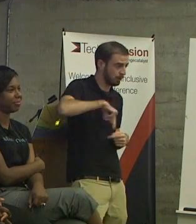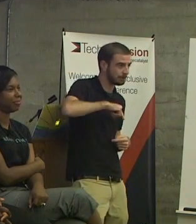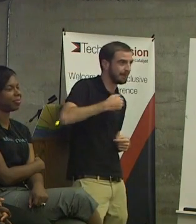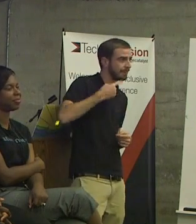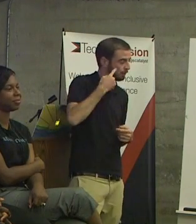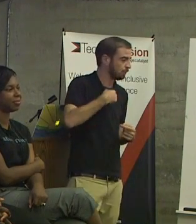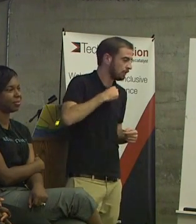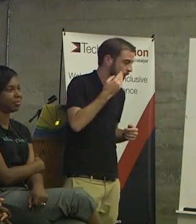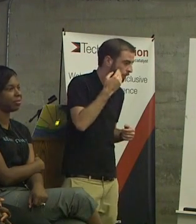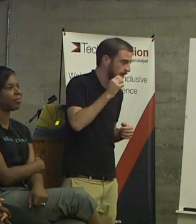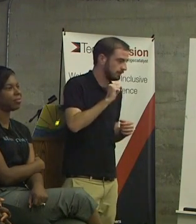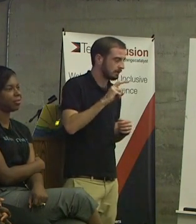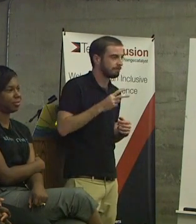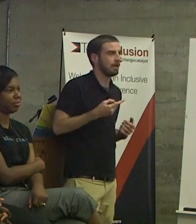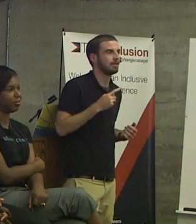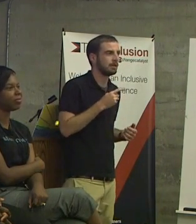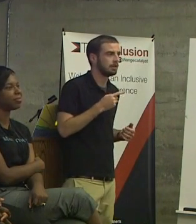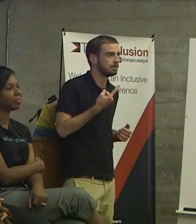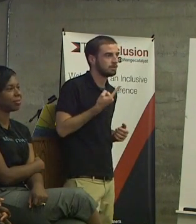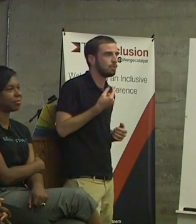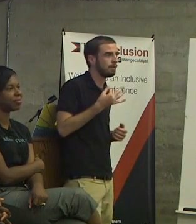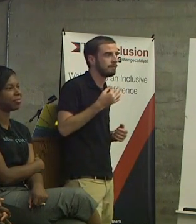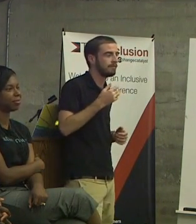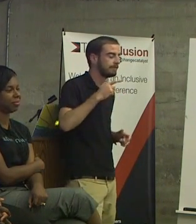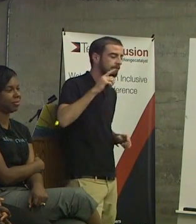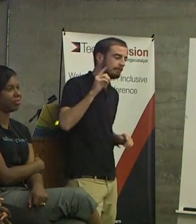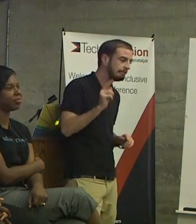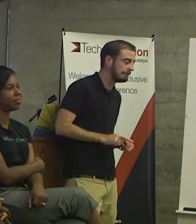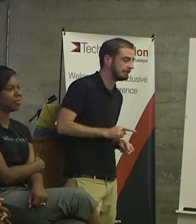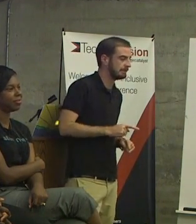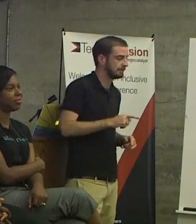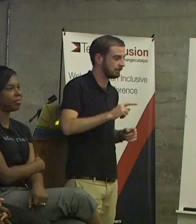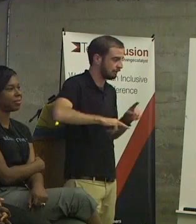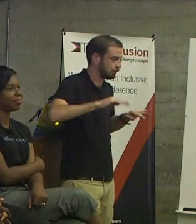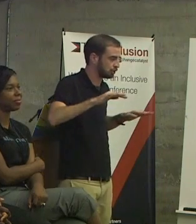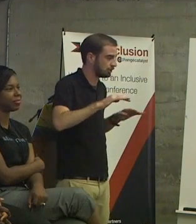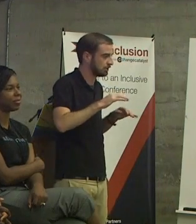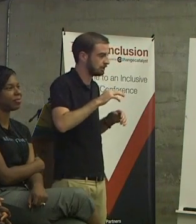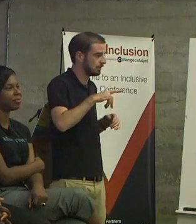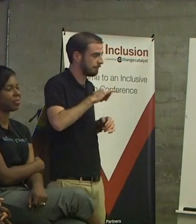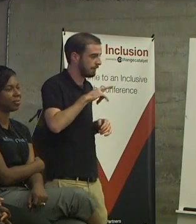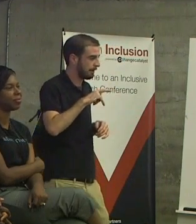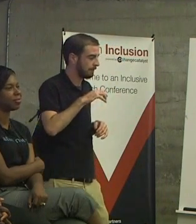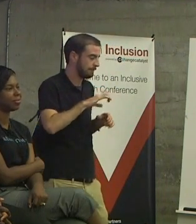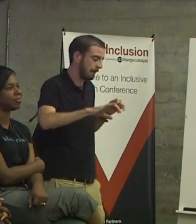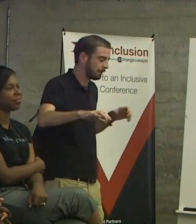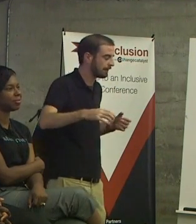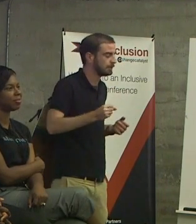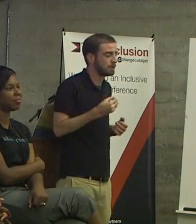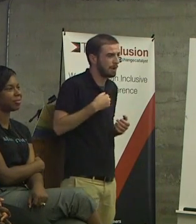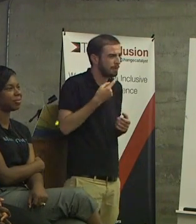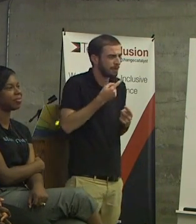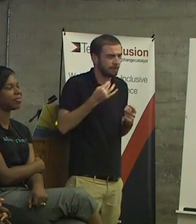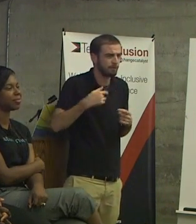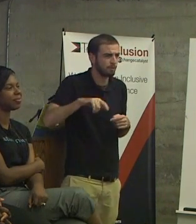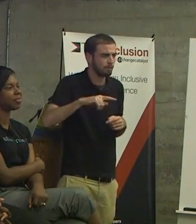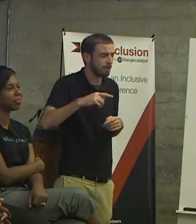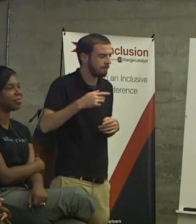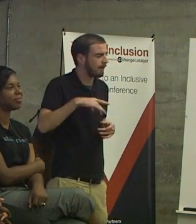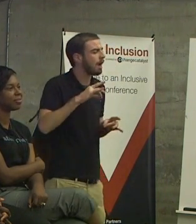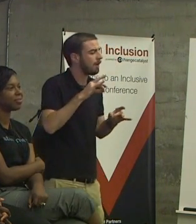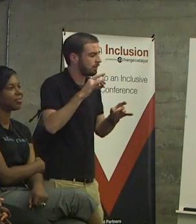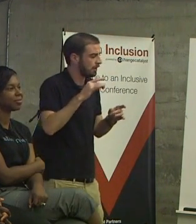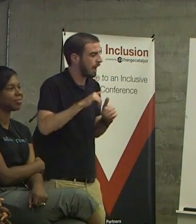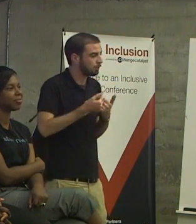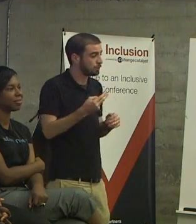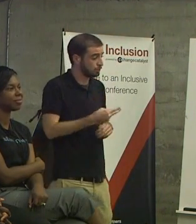Valley, this is one of the least diverse pipelines. And so I'm curious, you all have found a way to use technology to try to